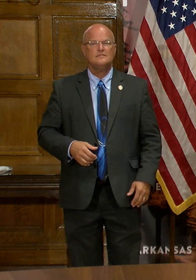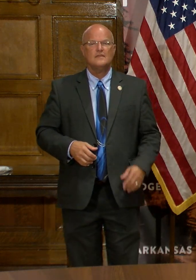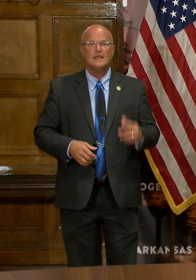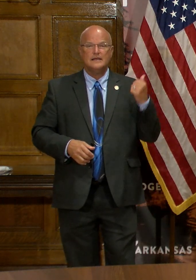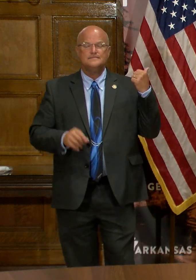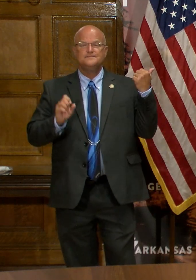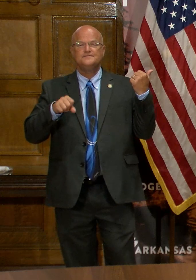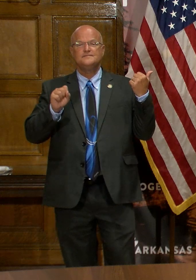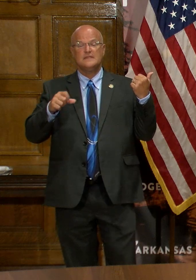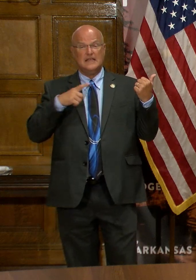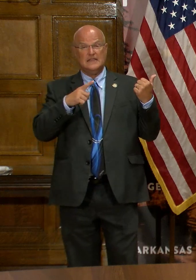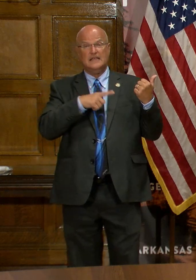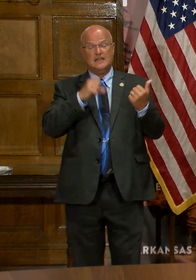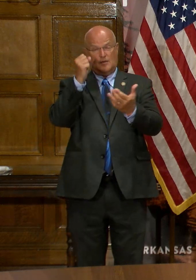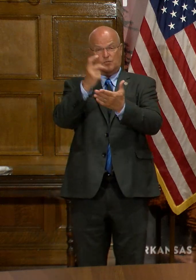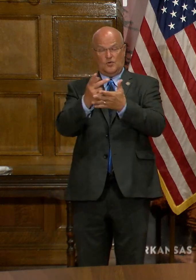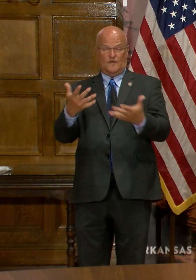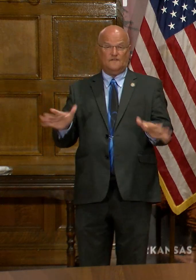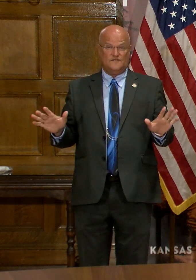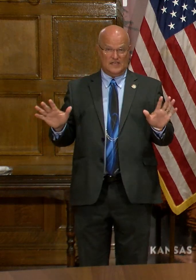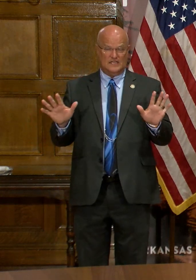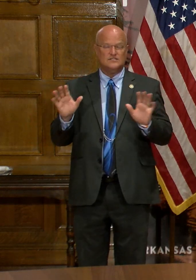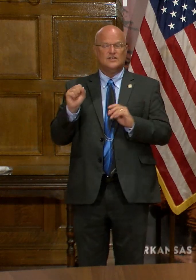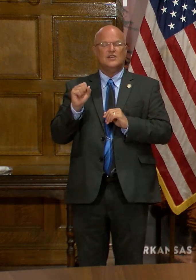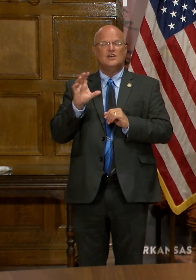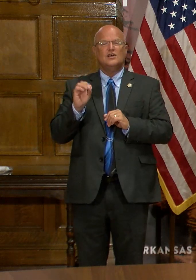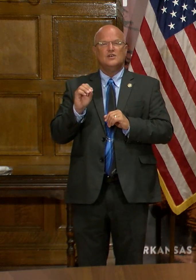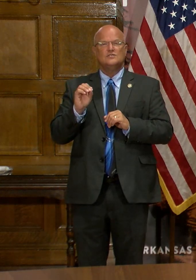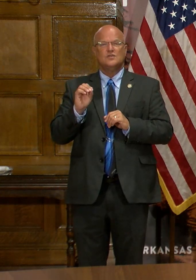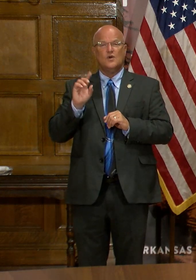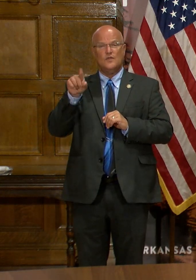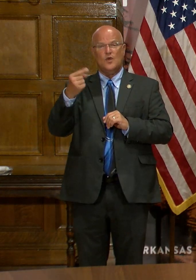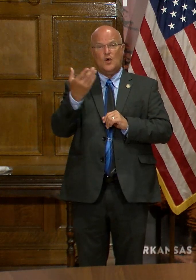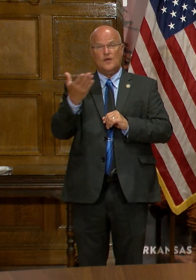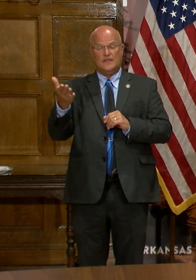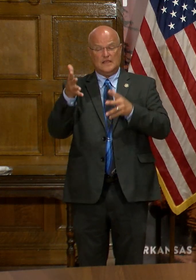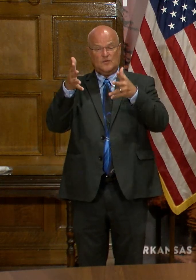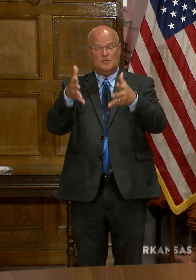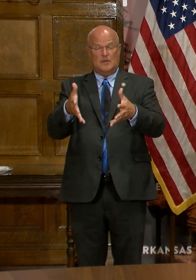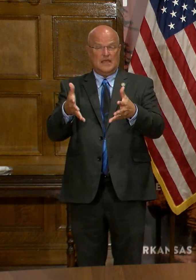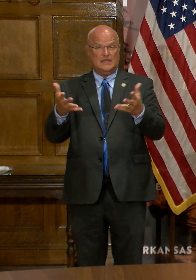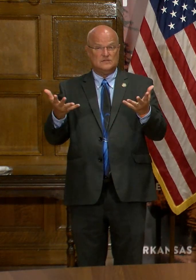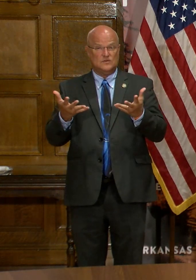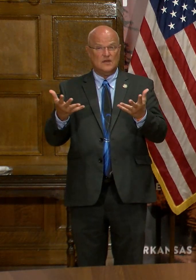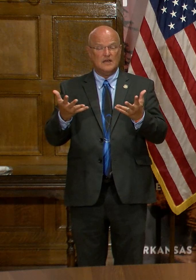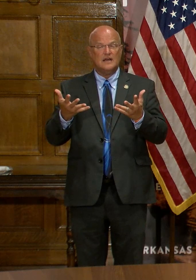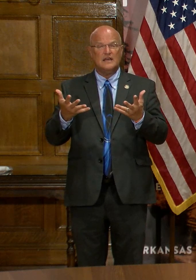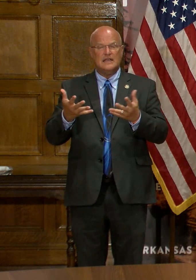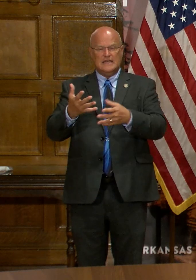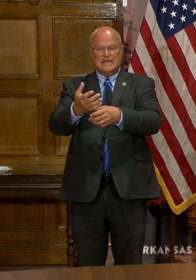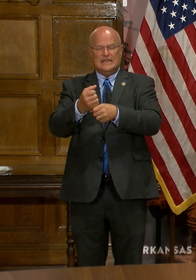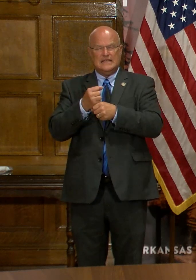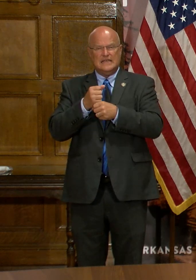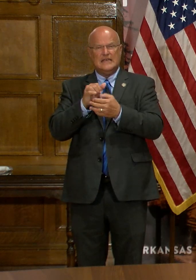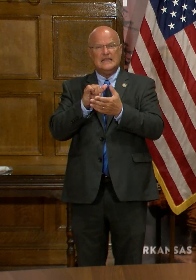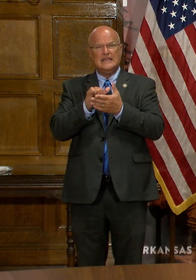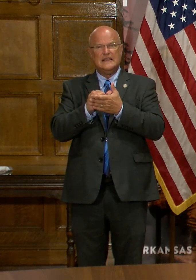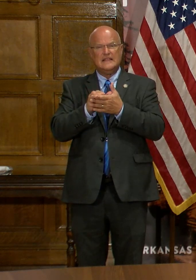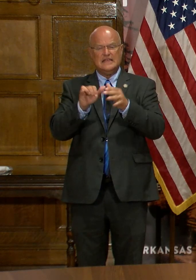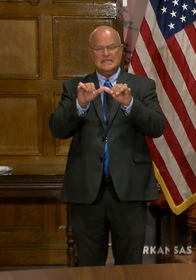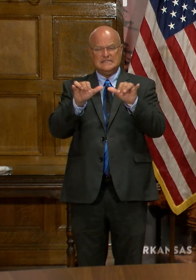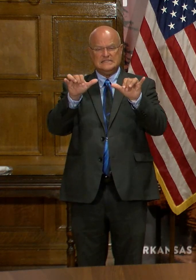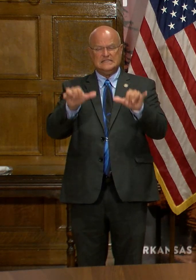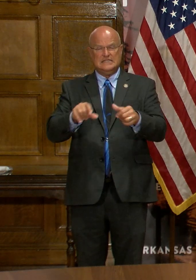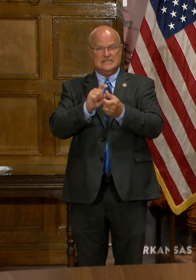Yes, the legislature has given approval, and so the only thing that remains is getting the